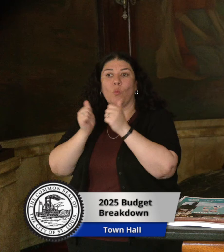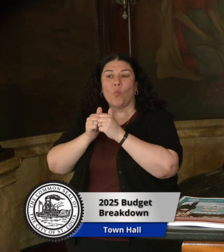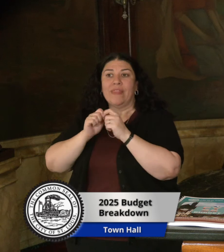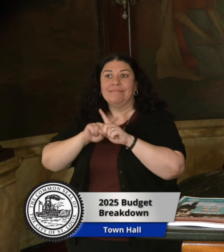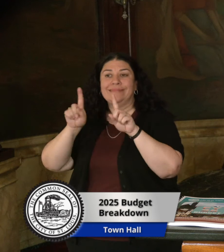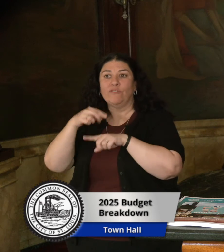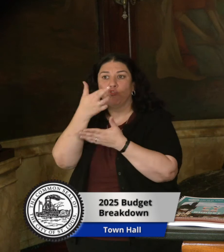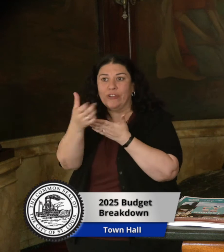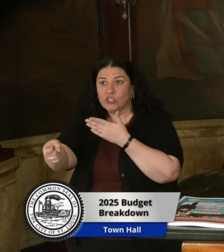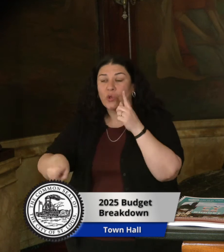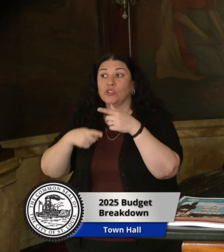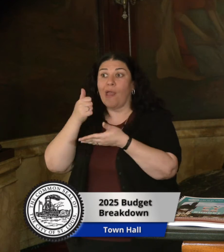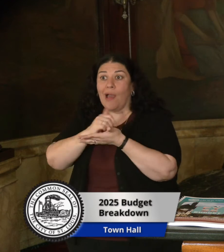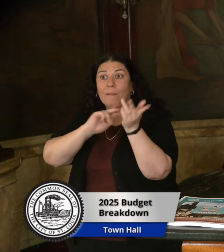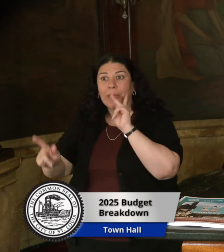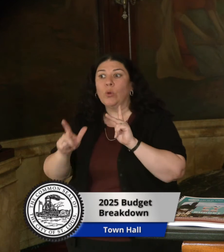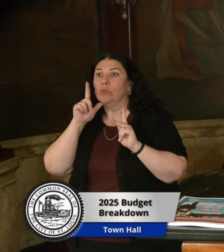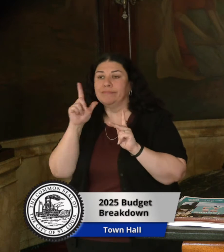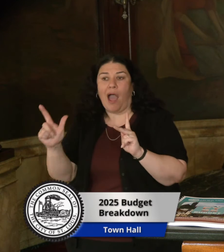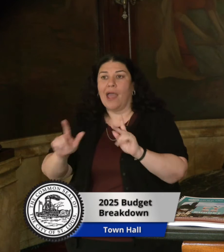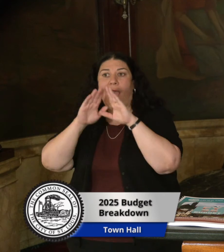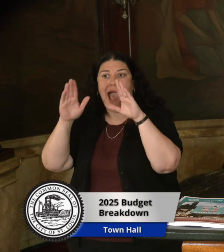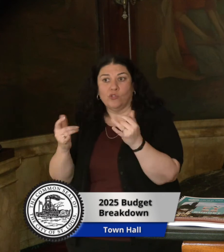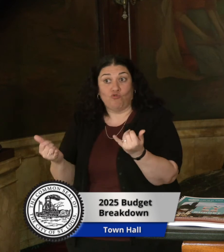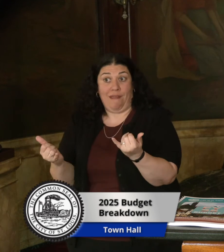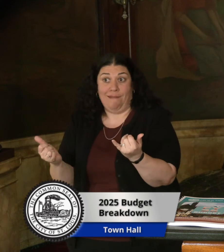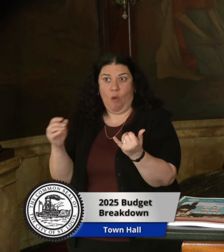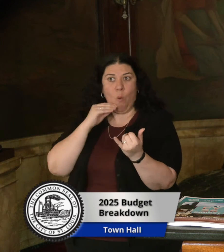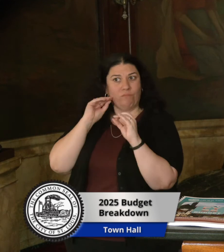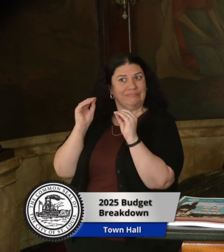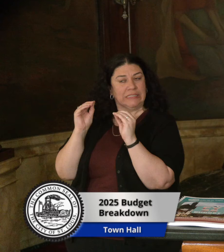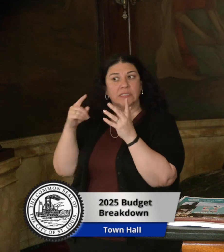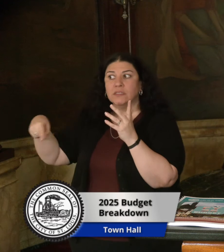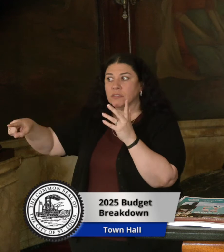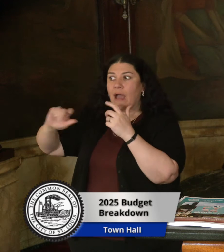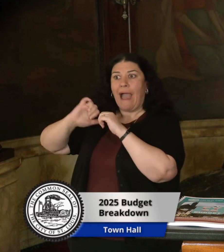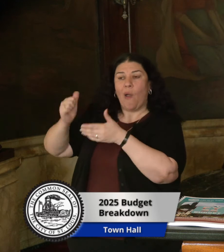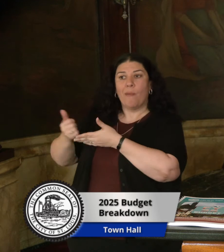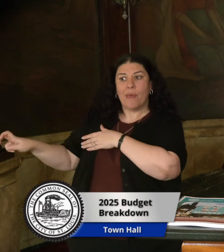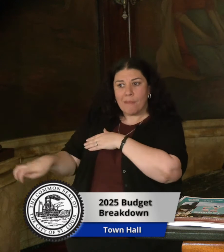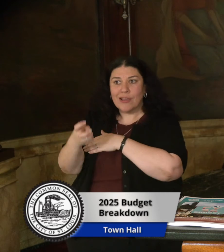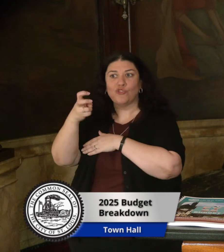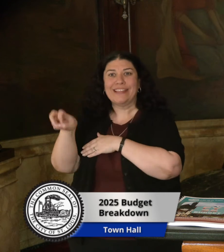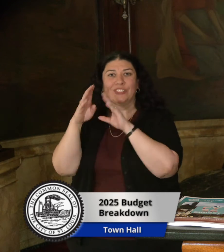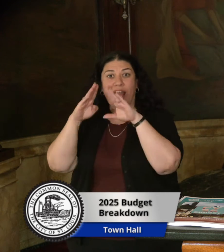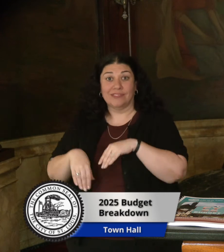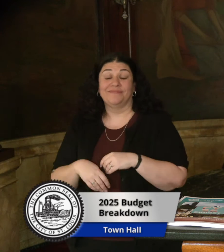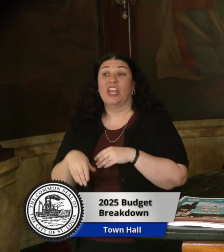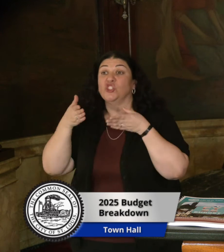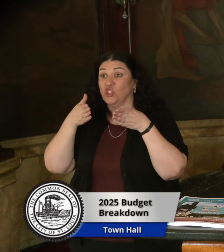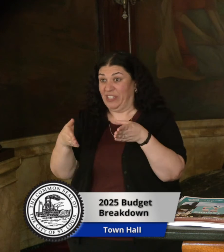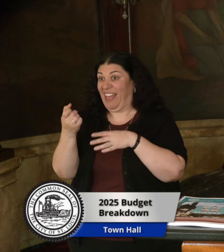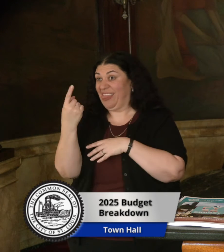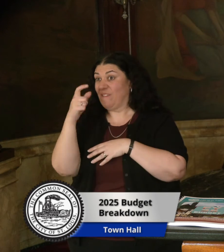can help unhoused residents move towards permanent housing. Now on to streets. About $11.3